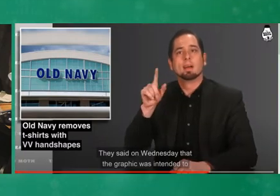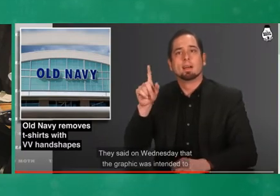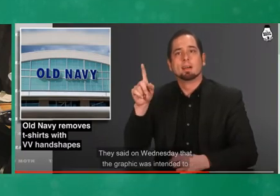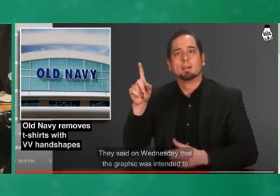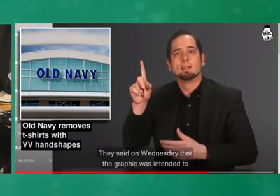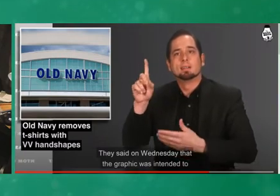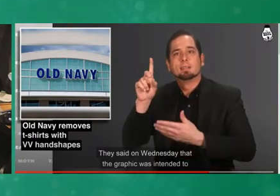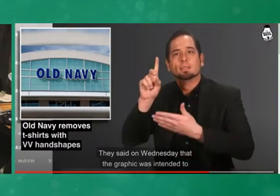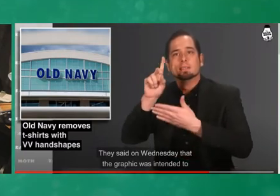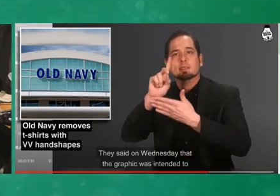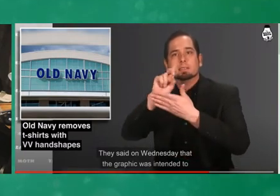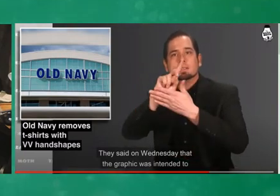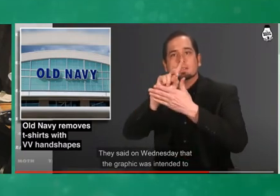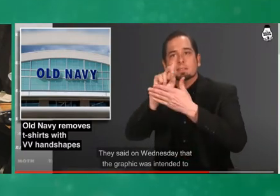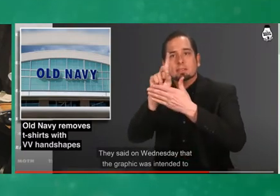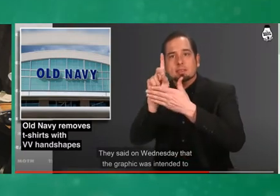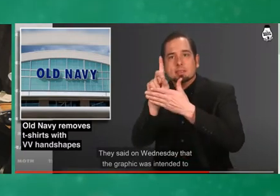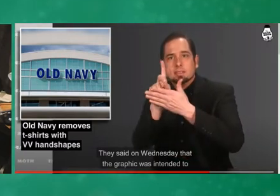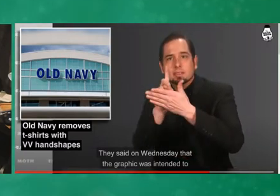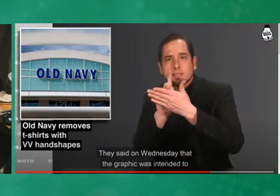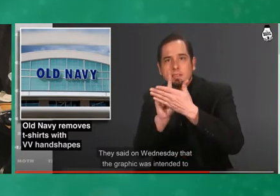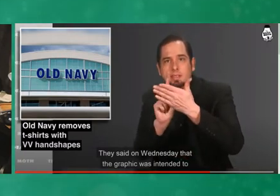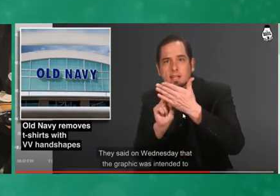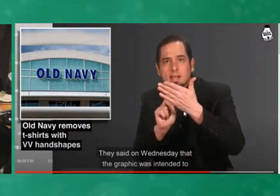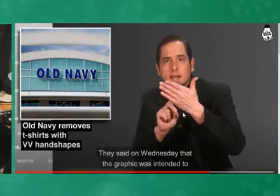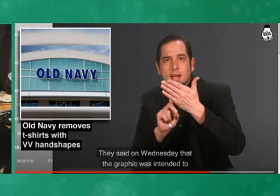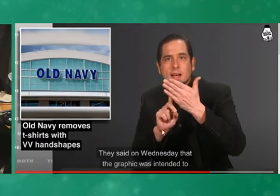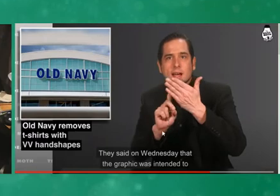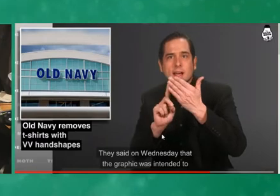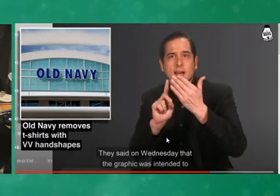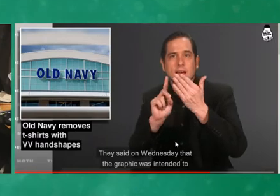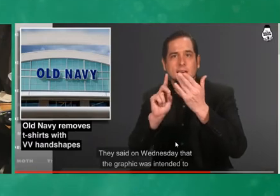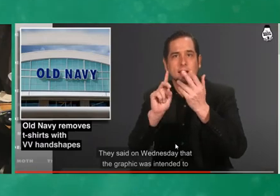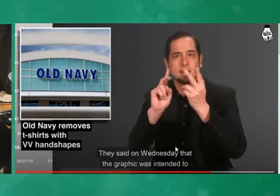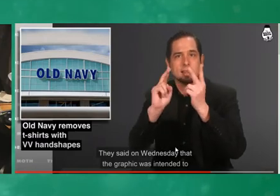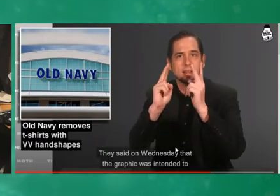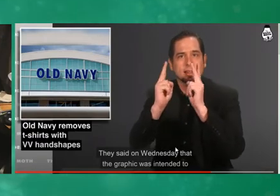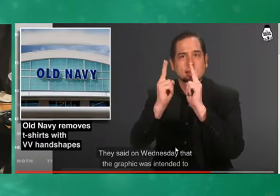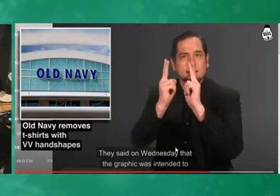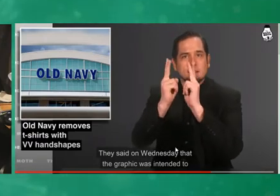beginning. Not the very, very beginning, but like that graphic